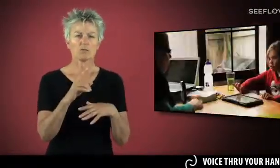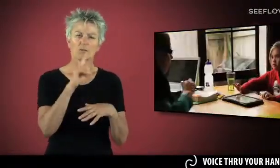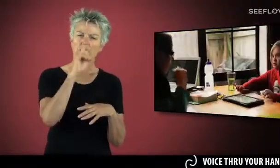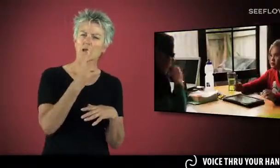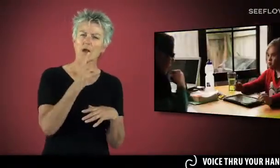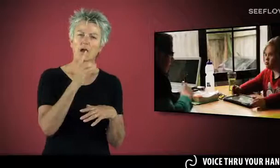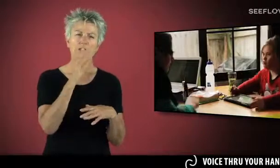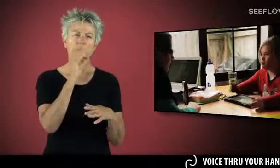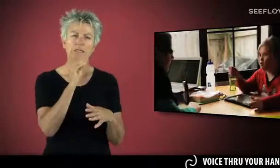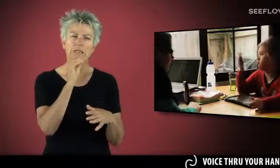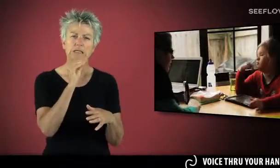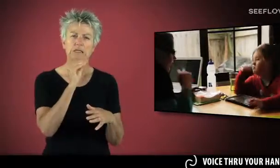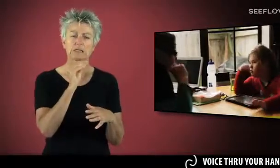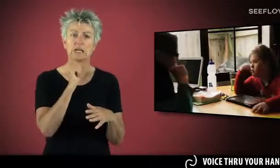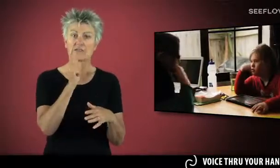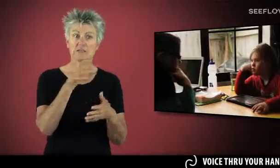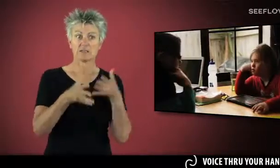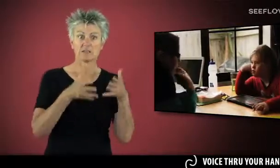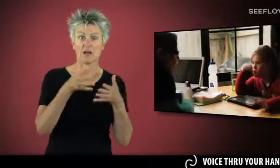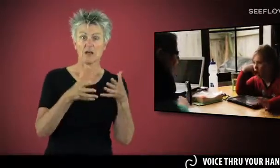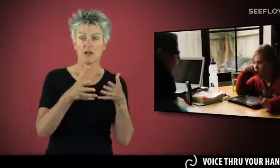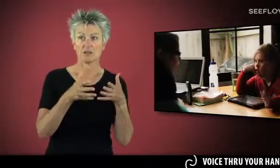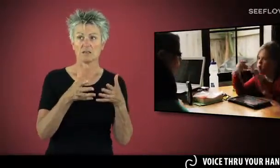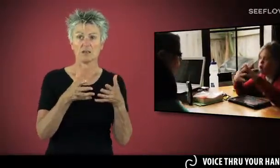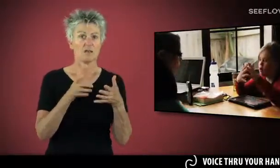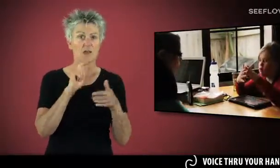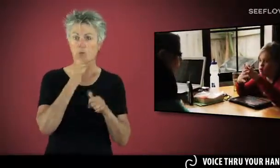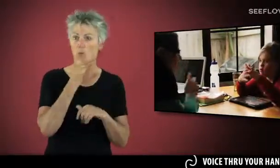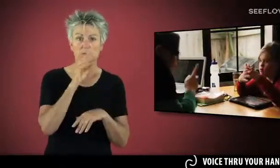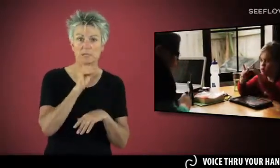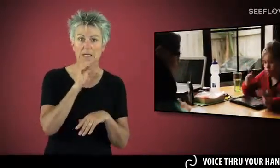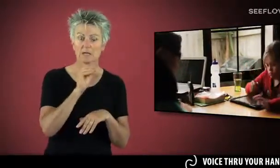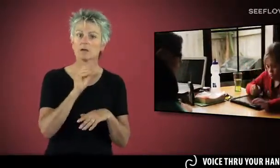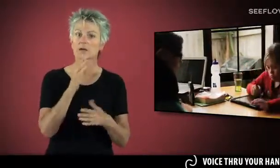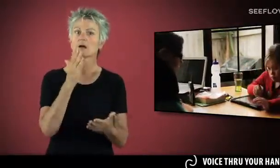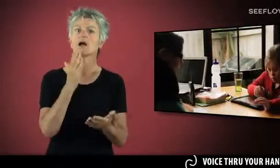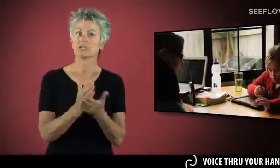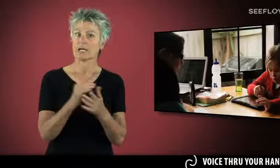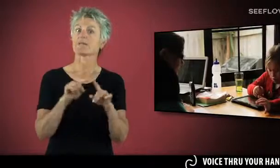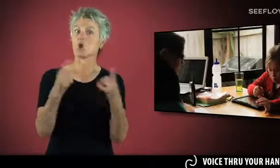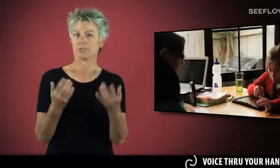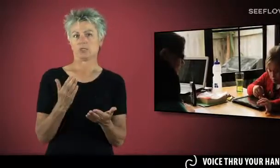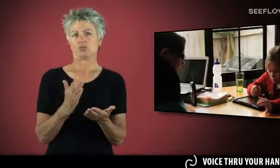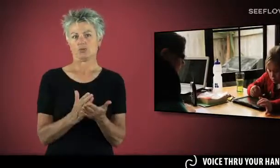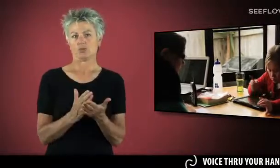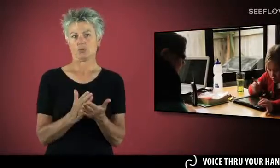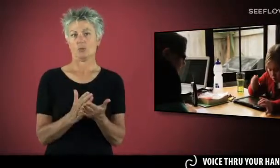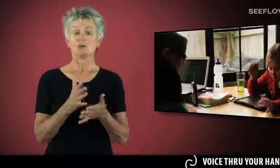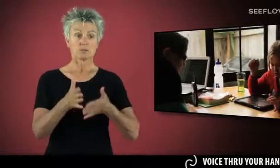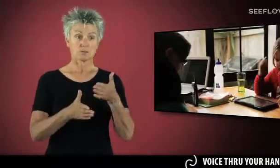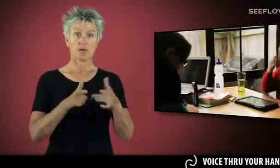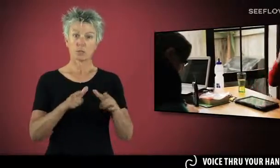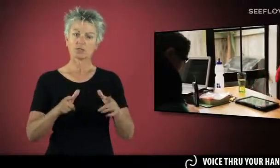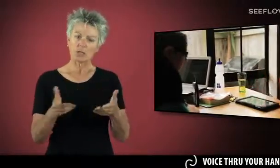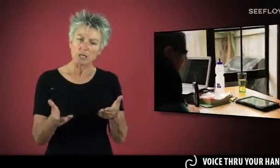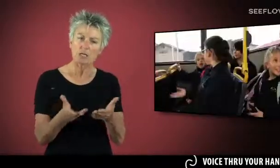going to talk. Actually, the reverse is true. Signing actually encourages the speech, because what it does is